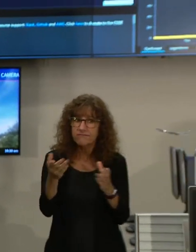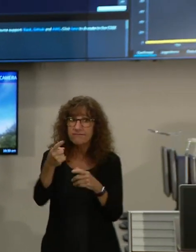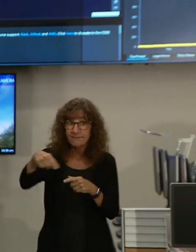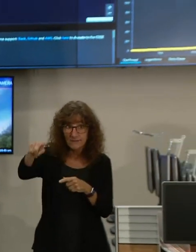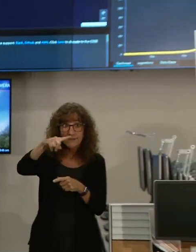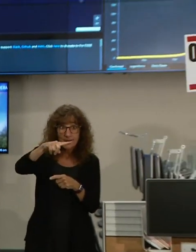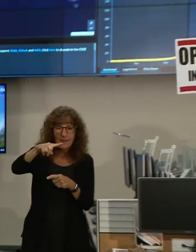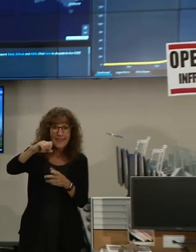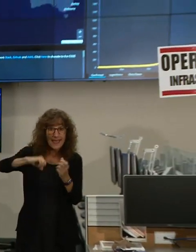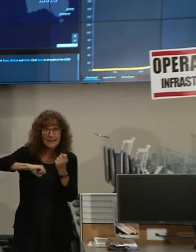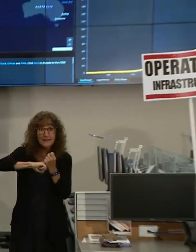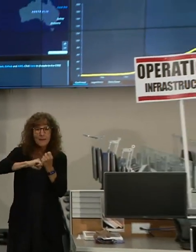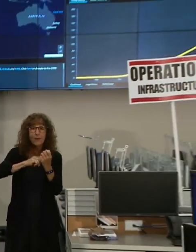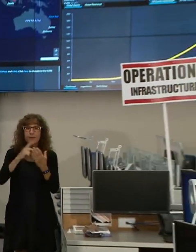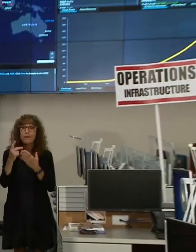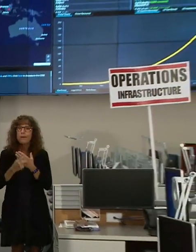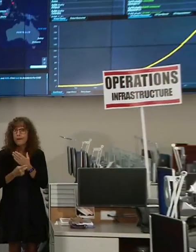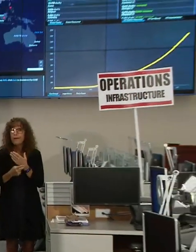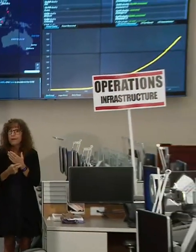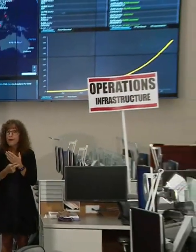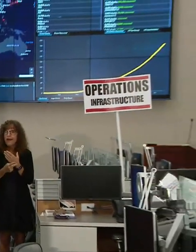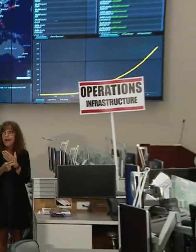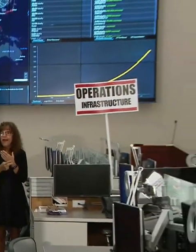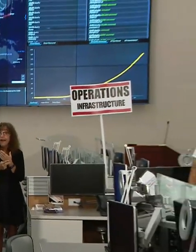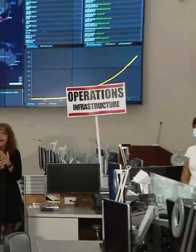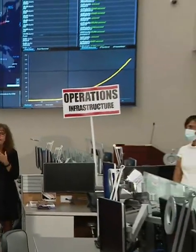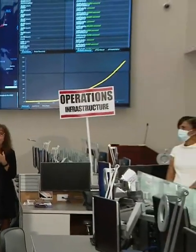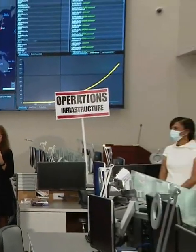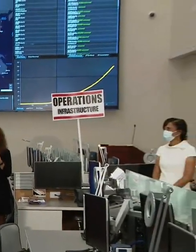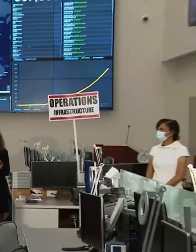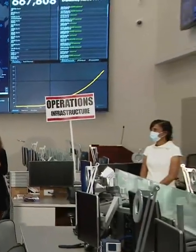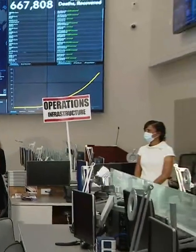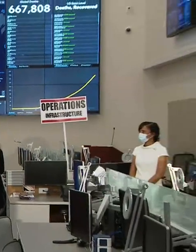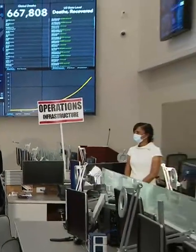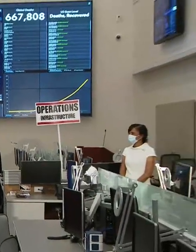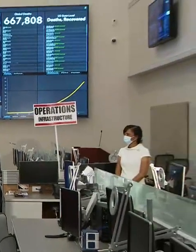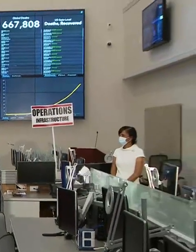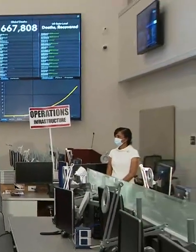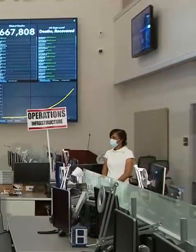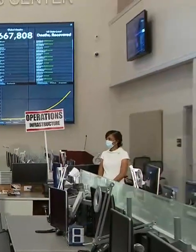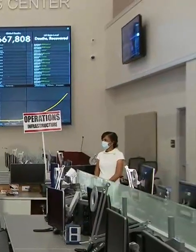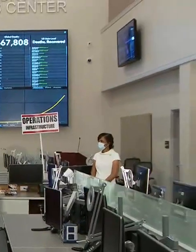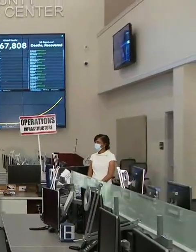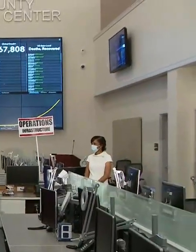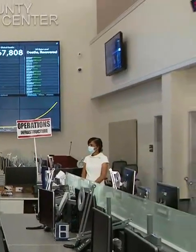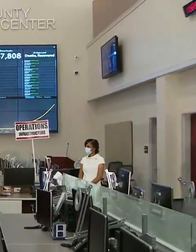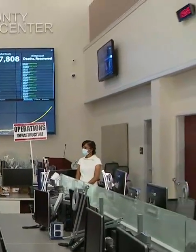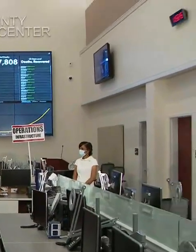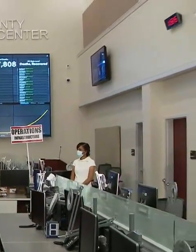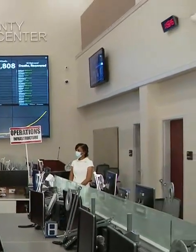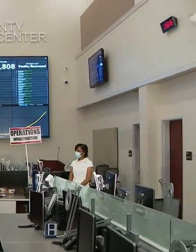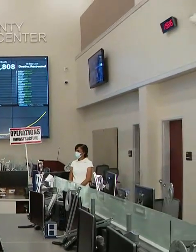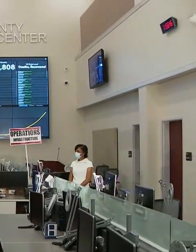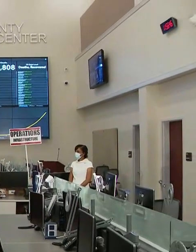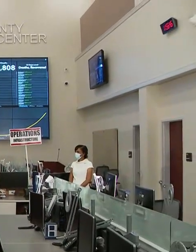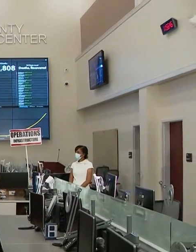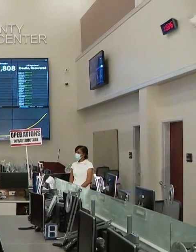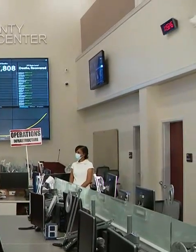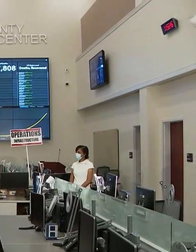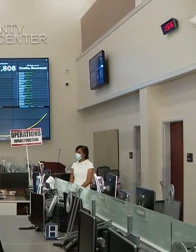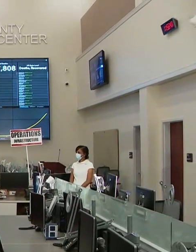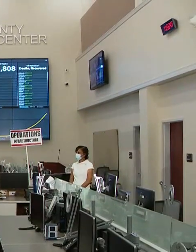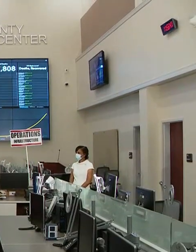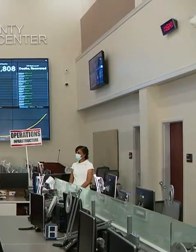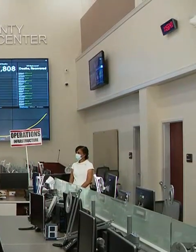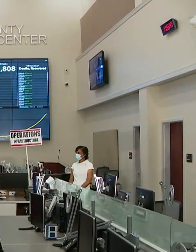who is able to support the program. You can find the information on our coronavirus site on how to donate. You can also go directly